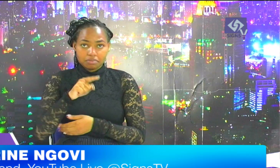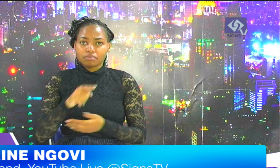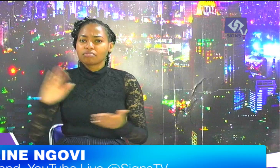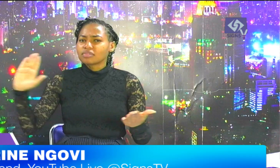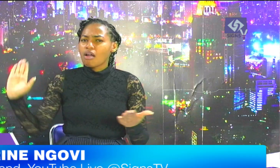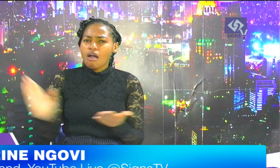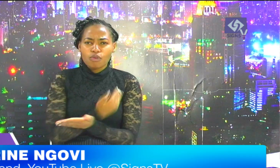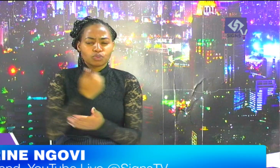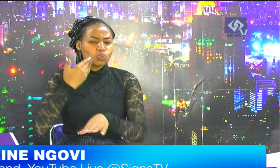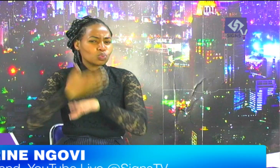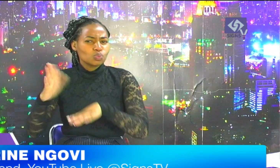eliminate wastage,